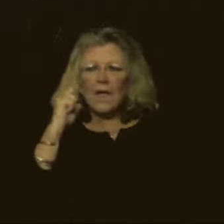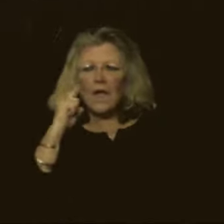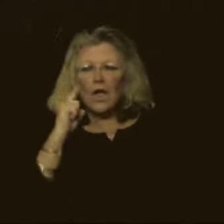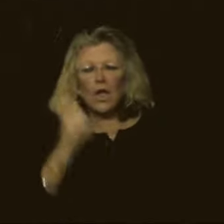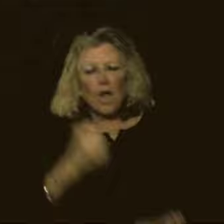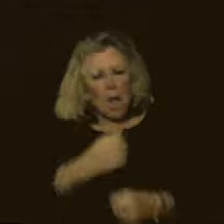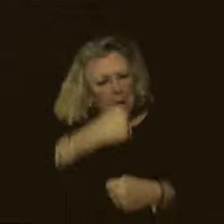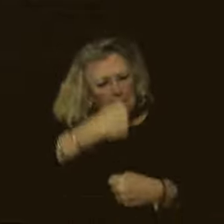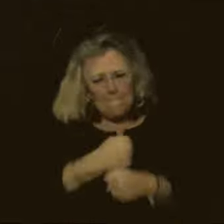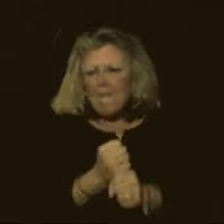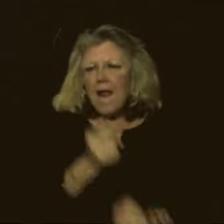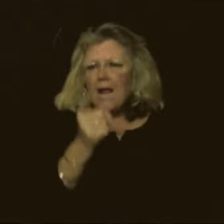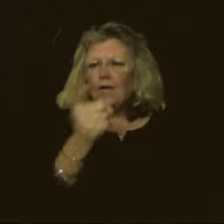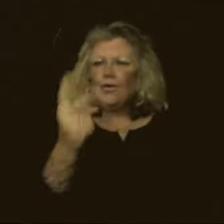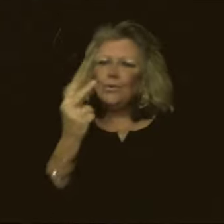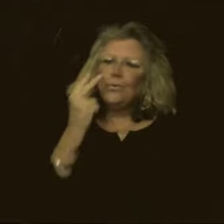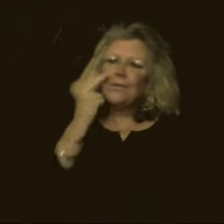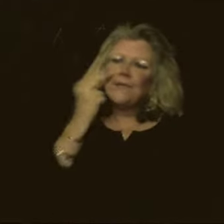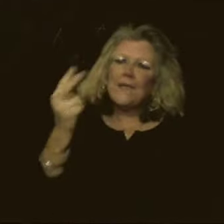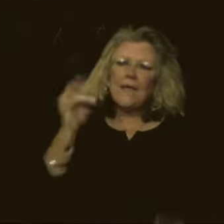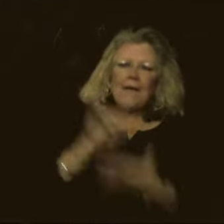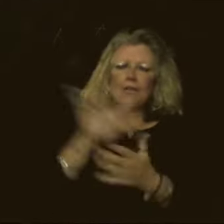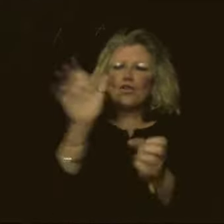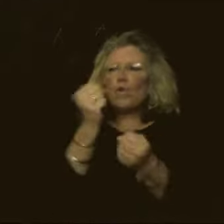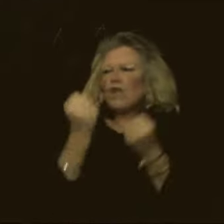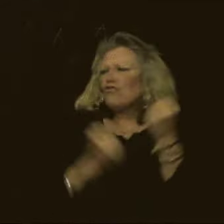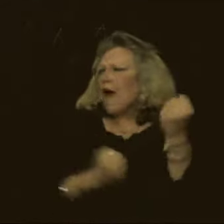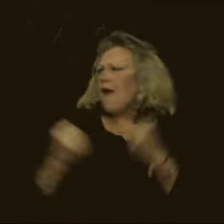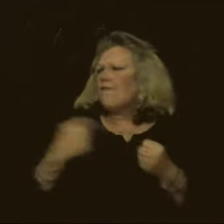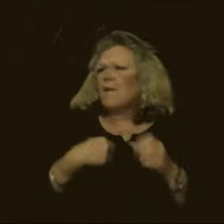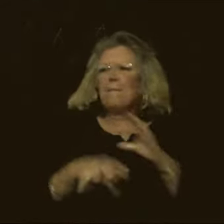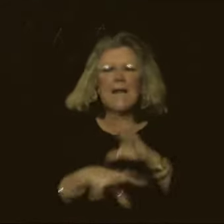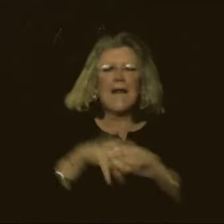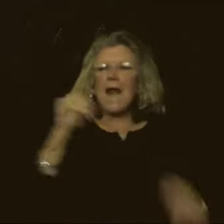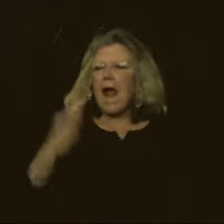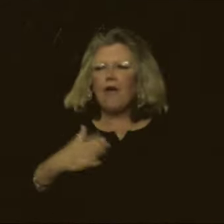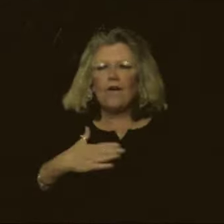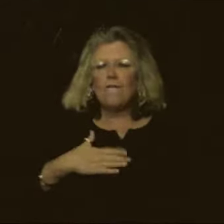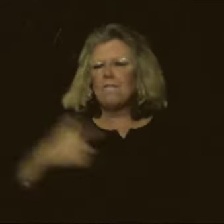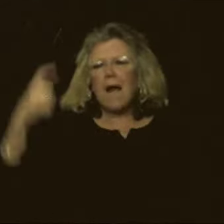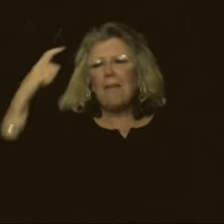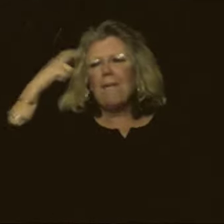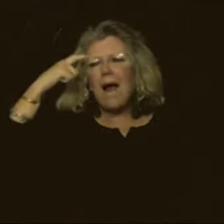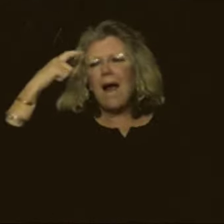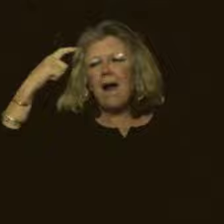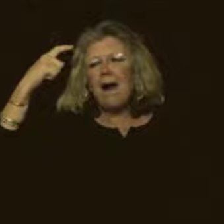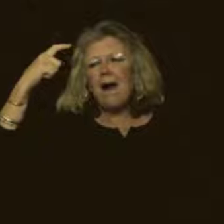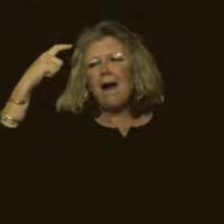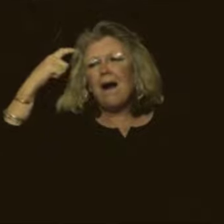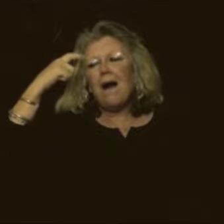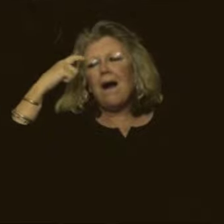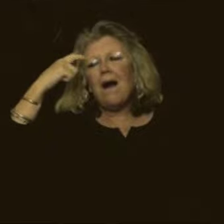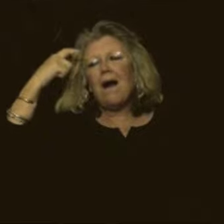hear, make you see that you are driving me out of my mind.